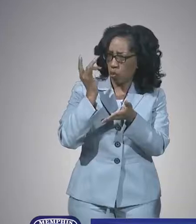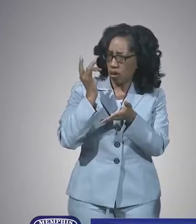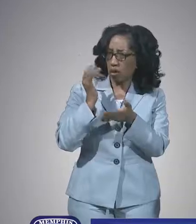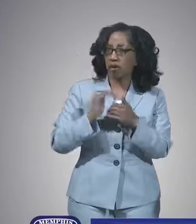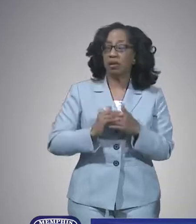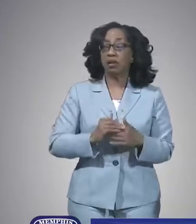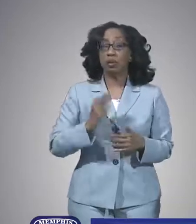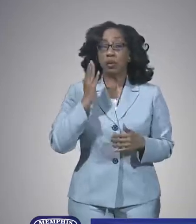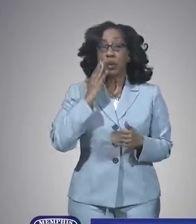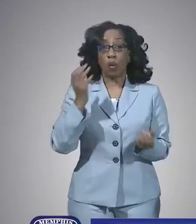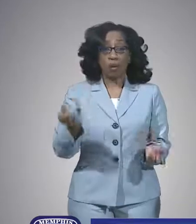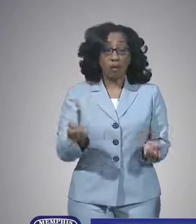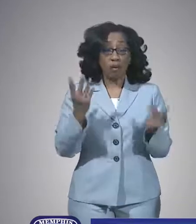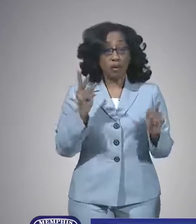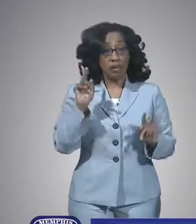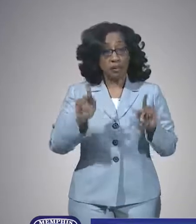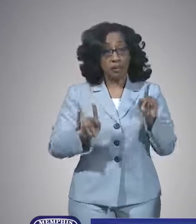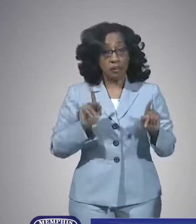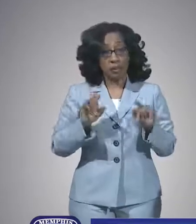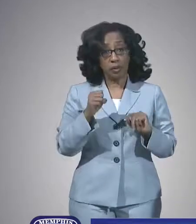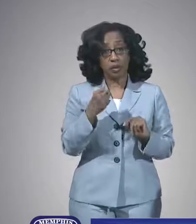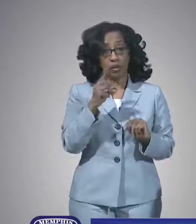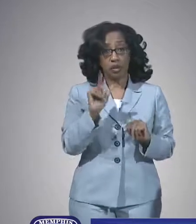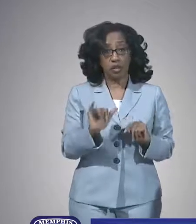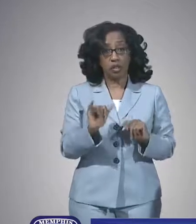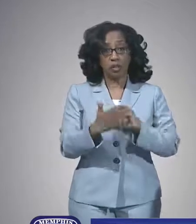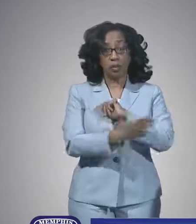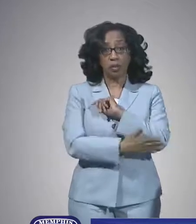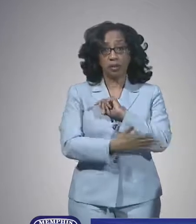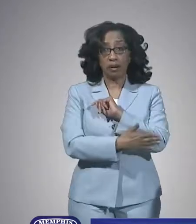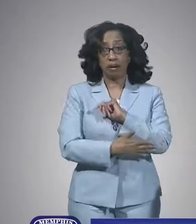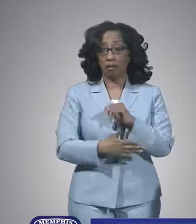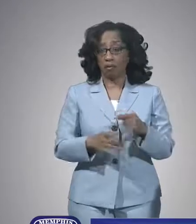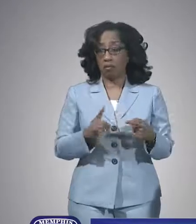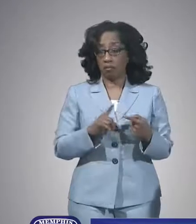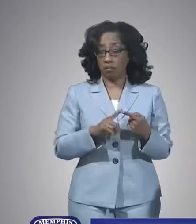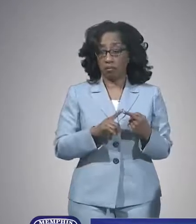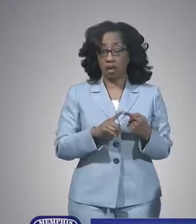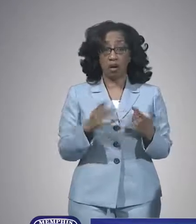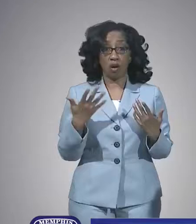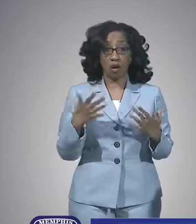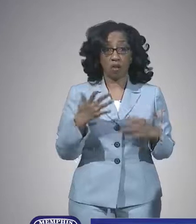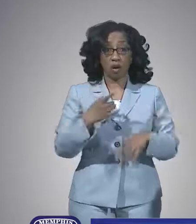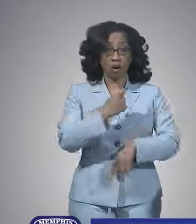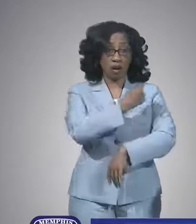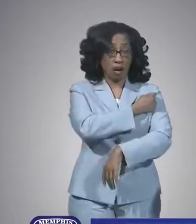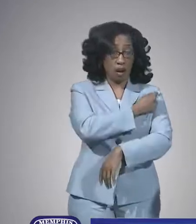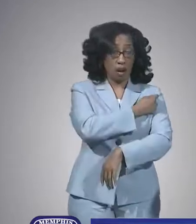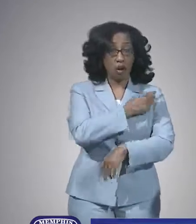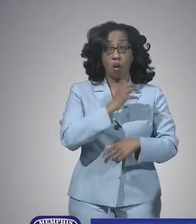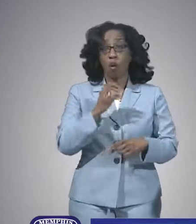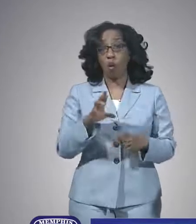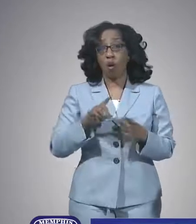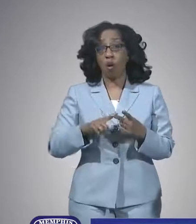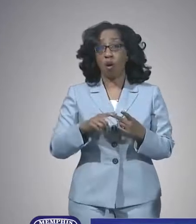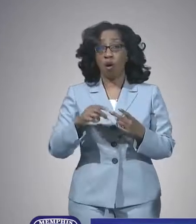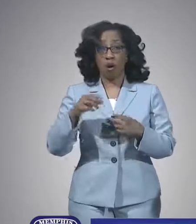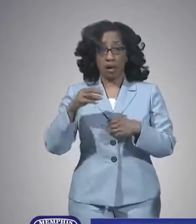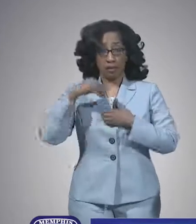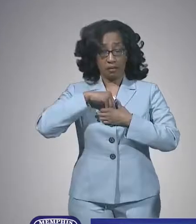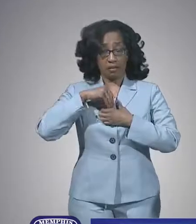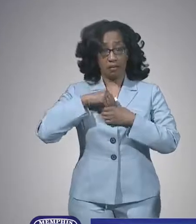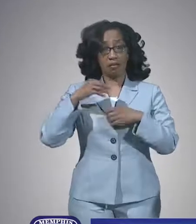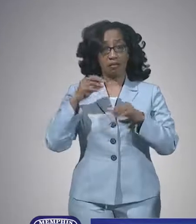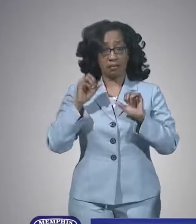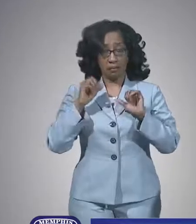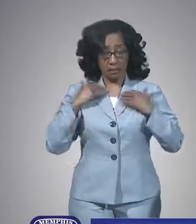good percentage of the people in Shelby County right now either have vaccination immunity or natural immunity. With that